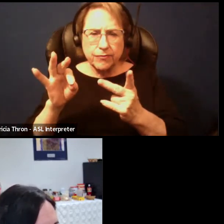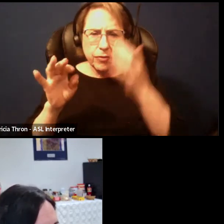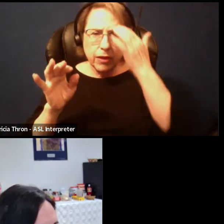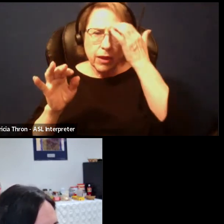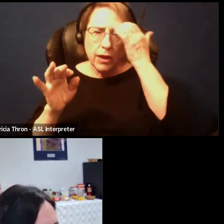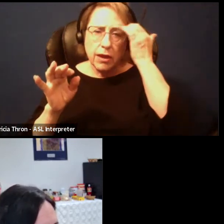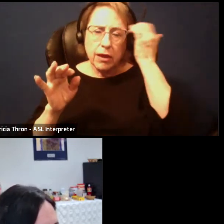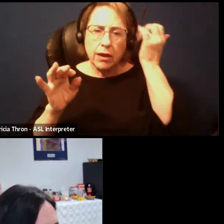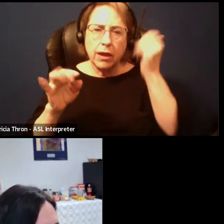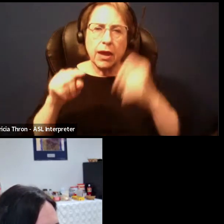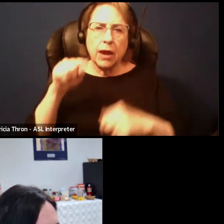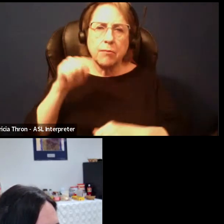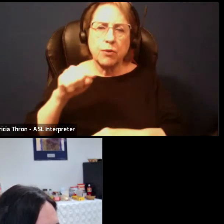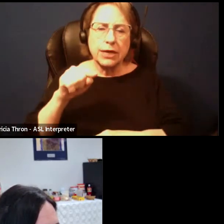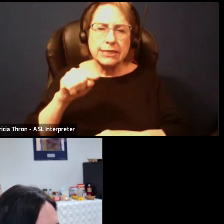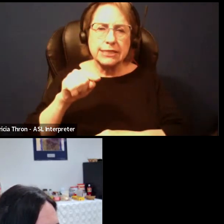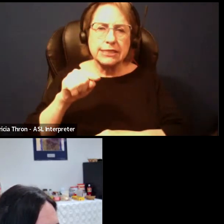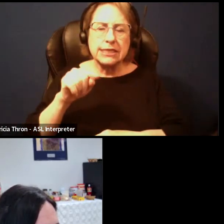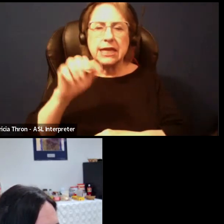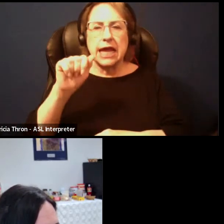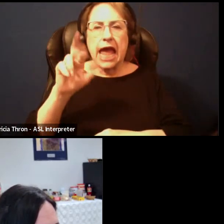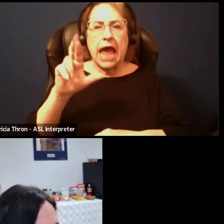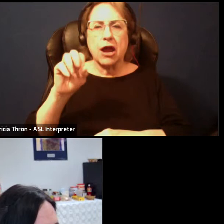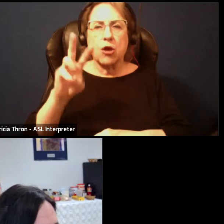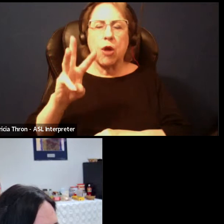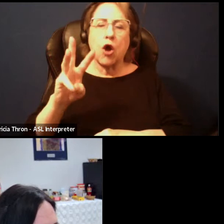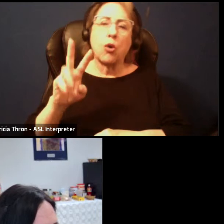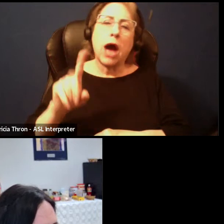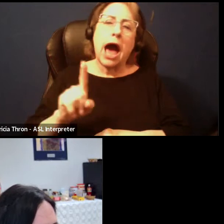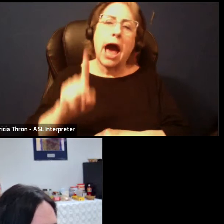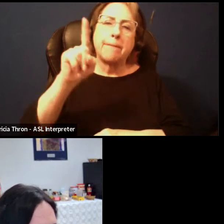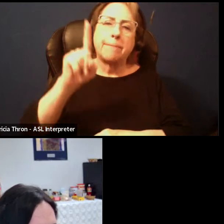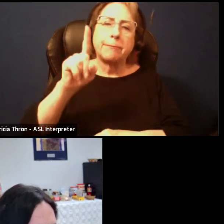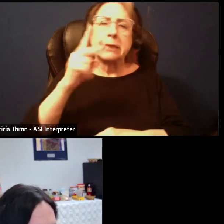Oh yeah, press the arrow up, see what it says.